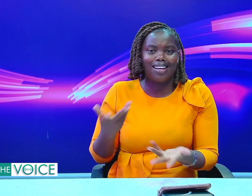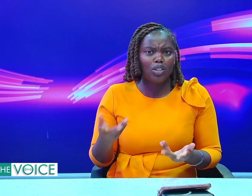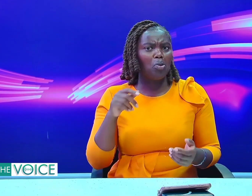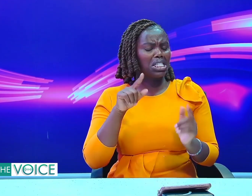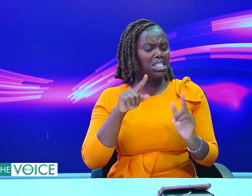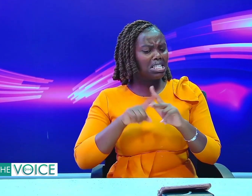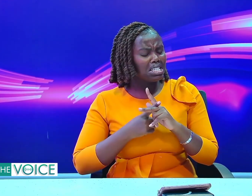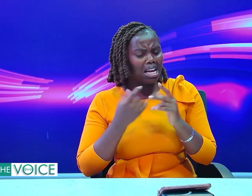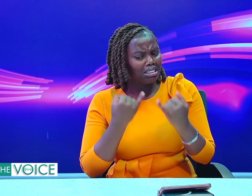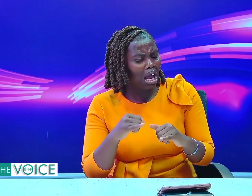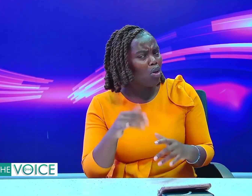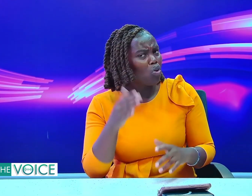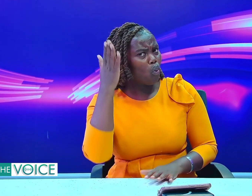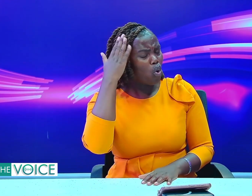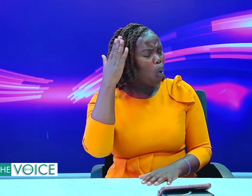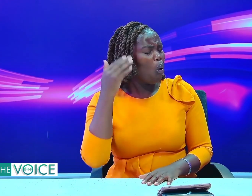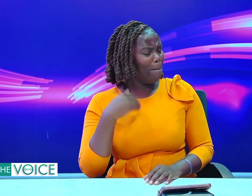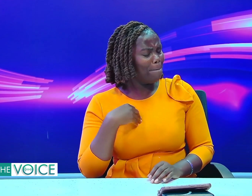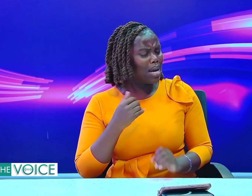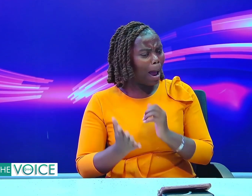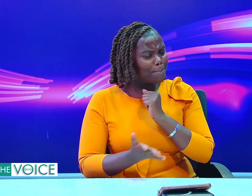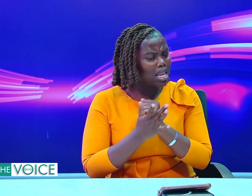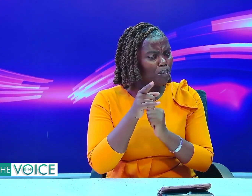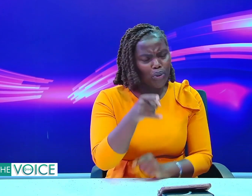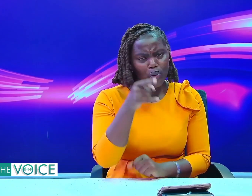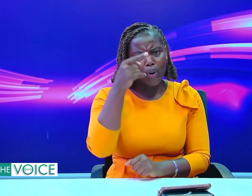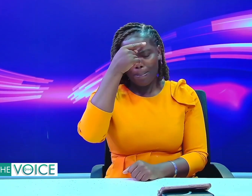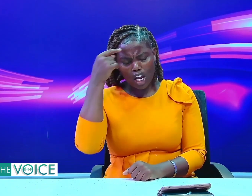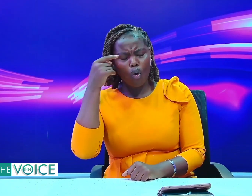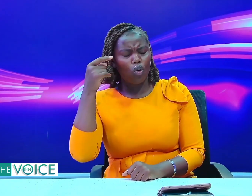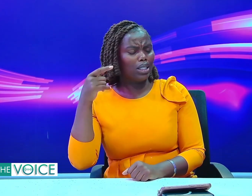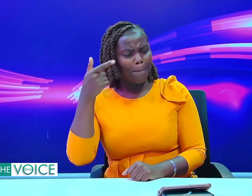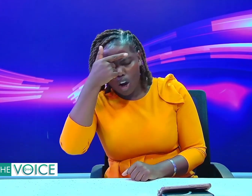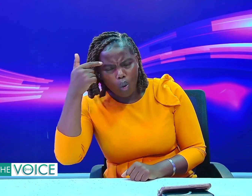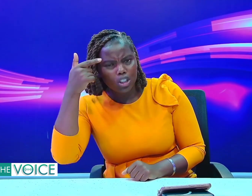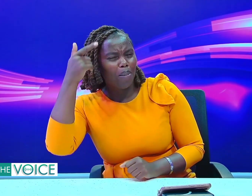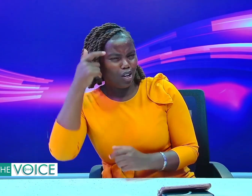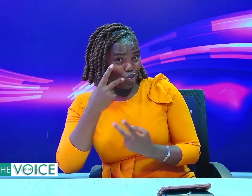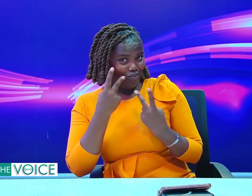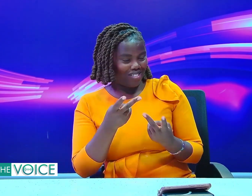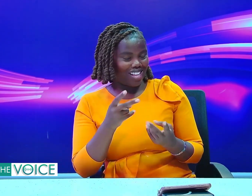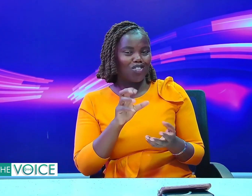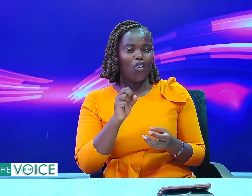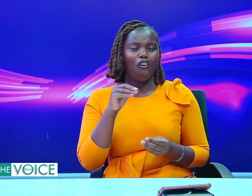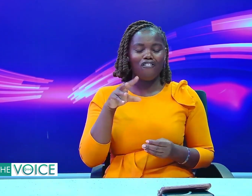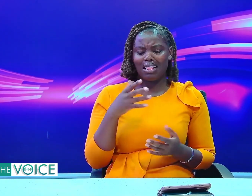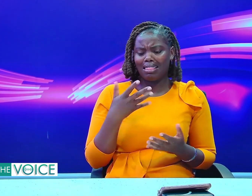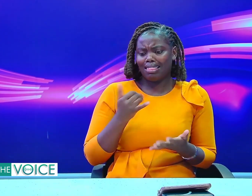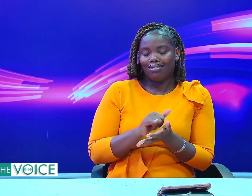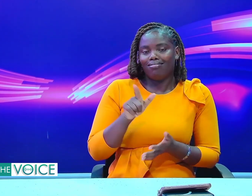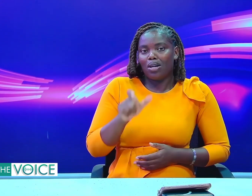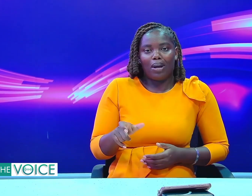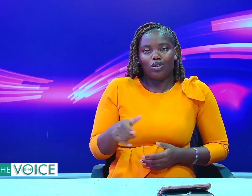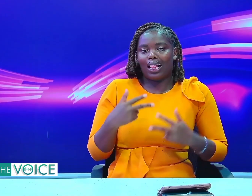example, you are there, you're in the neighbor, and then, they try to know that they're coming to you saying, I'm trying to help you. So